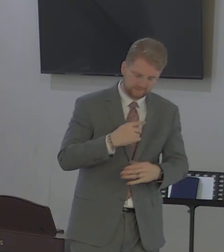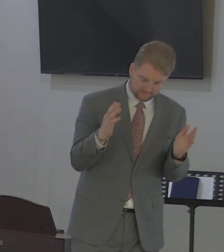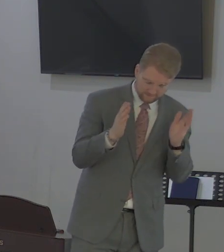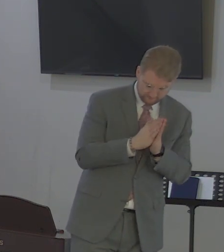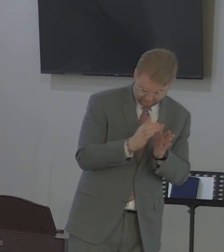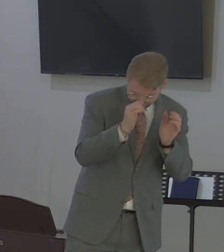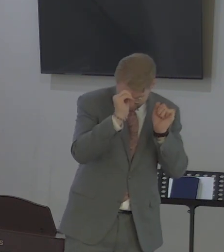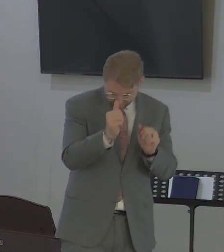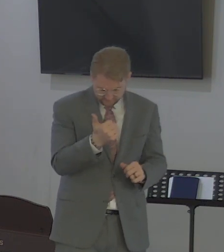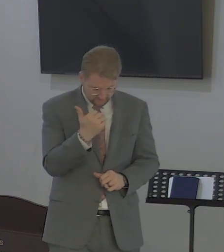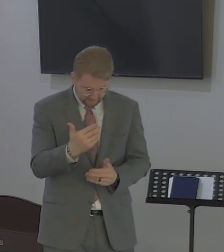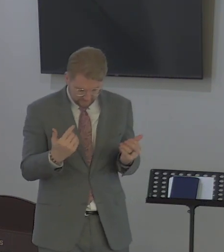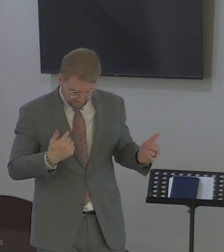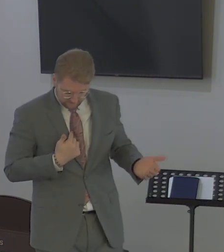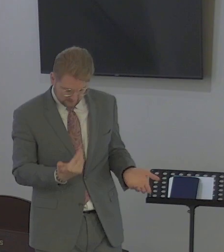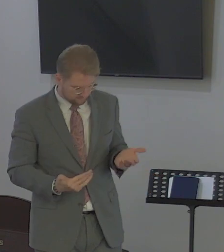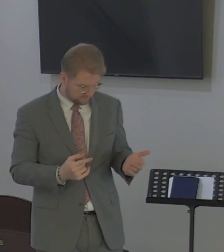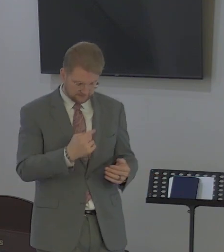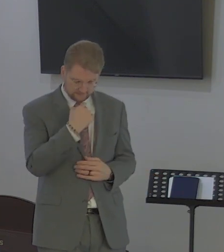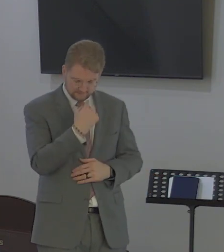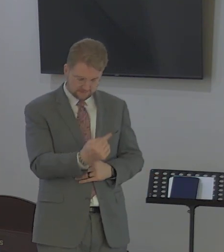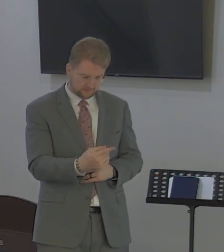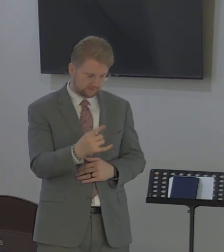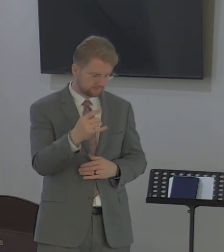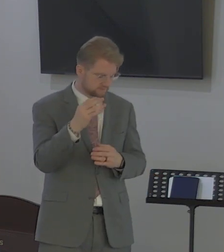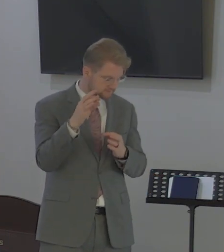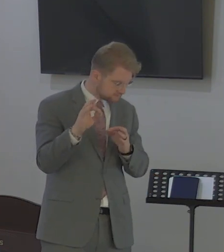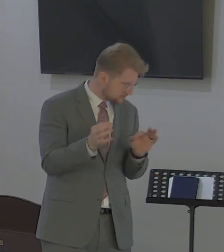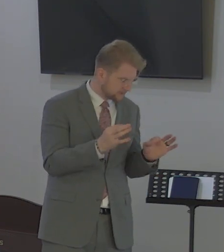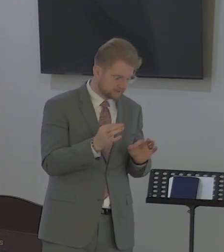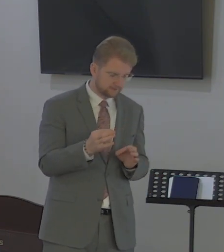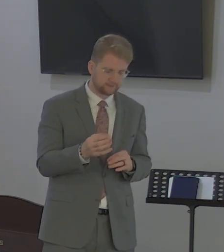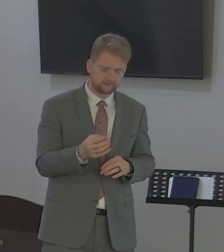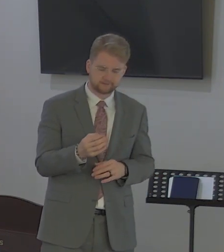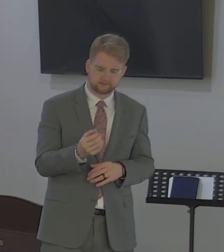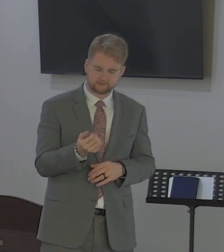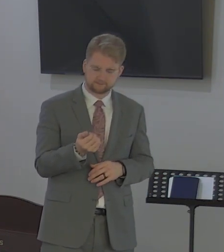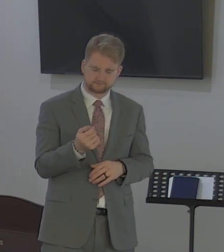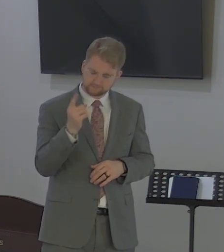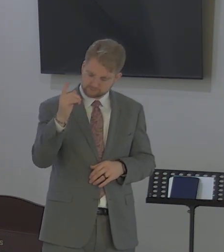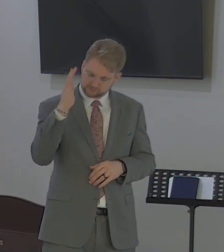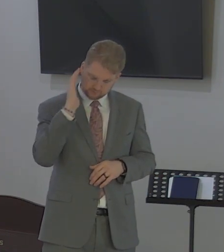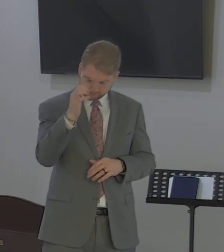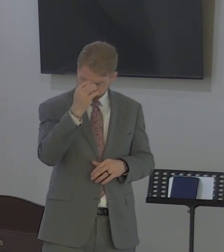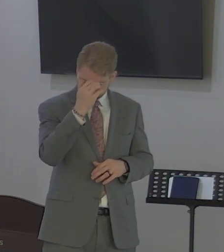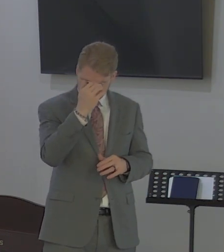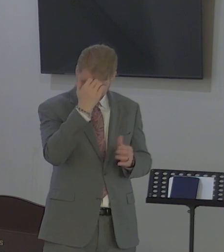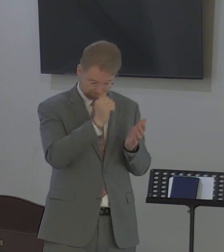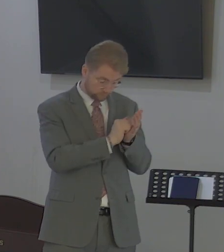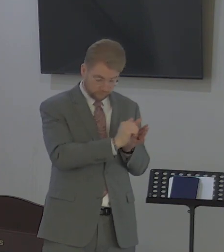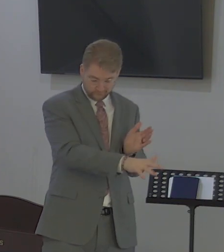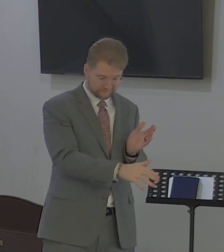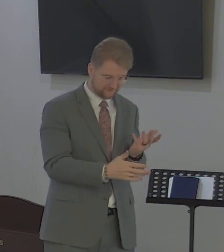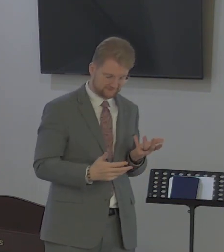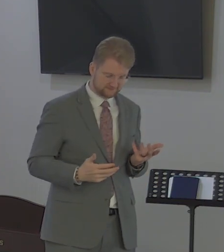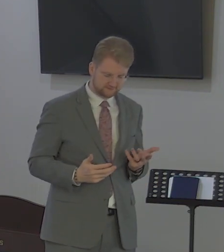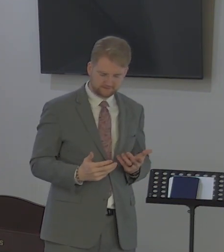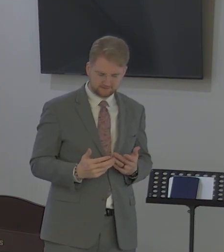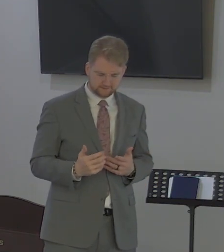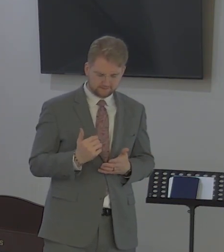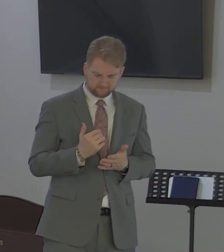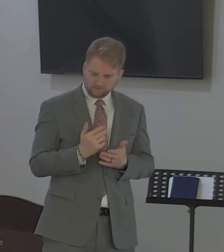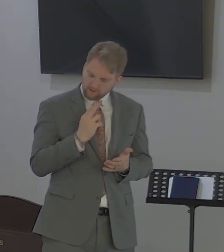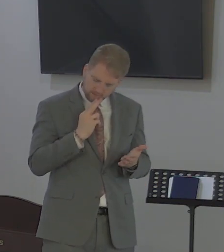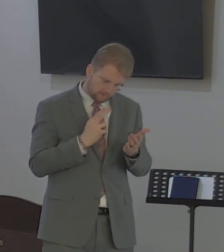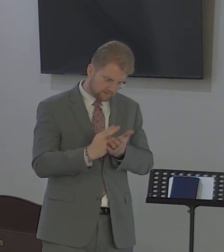that anything that I might have said that was distracting, that you'd just remove it, Lord. What I do pray is that we would honestly